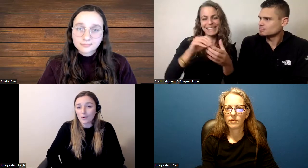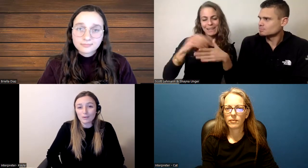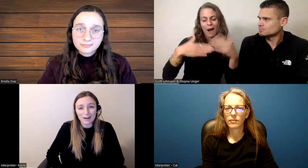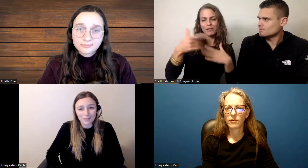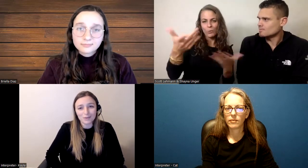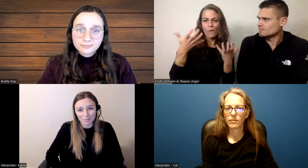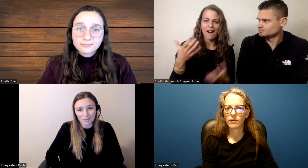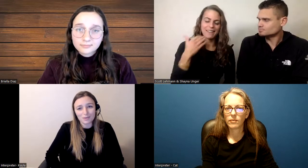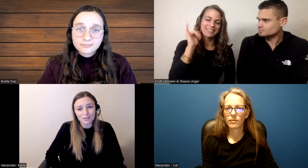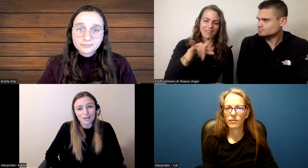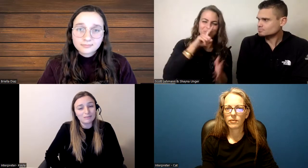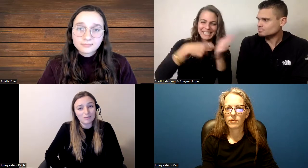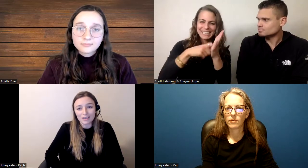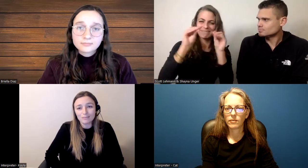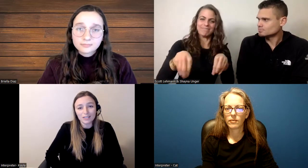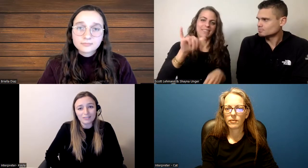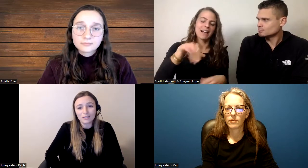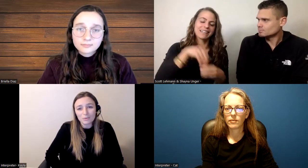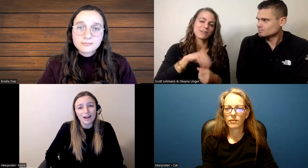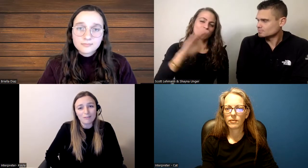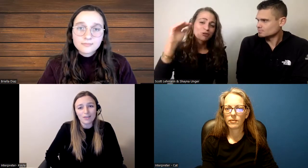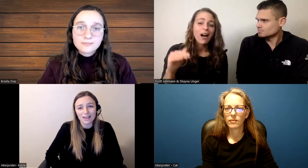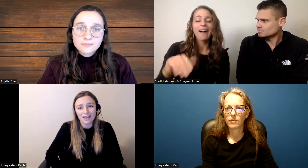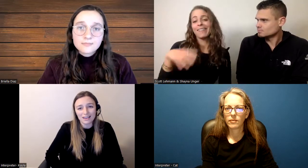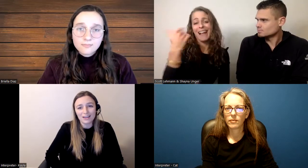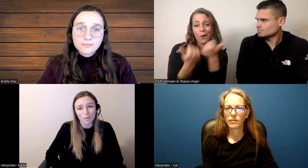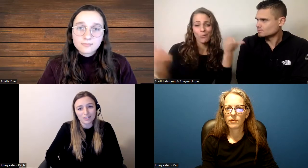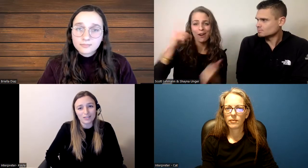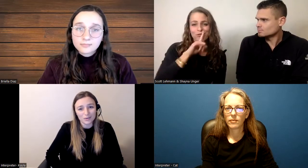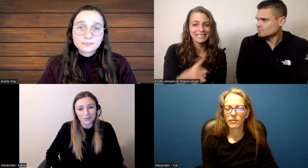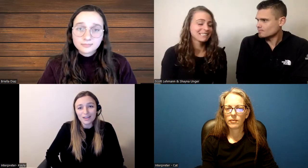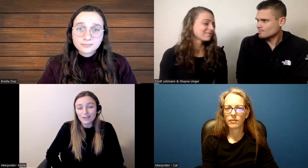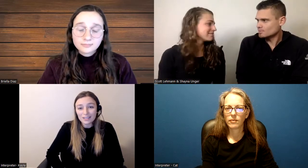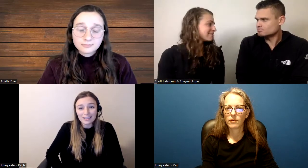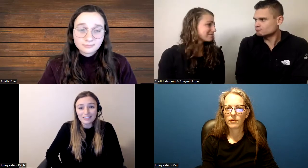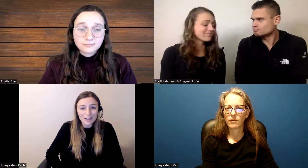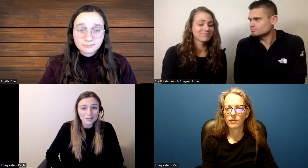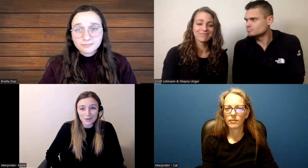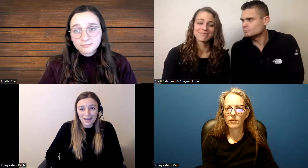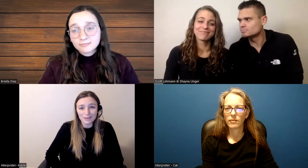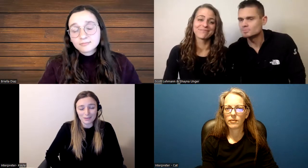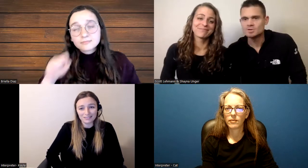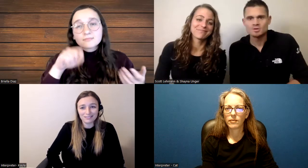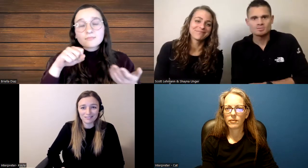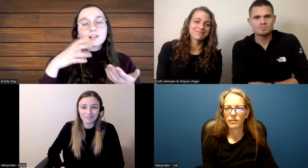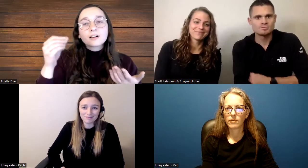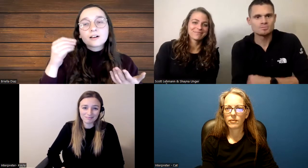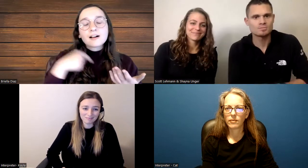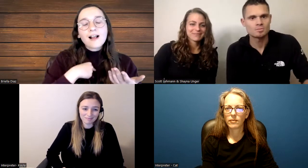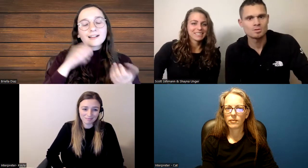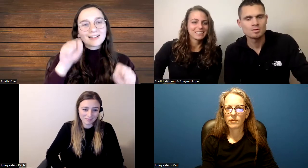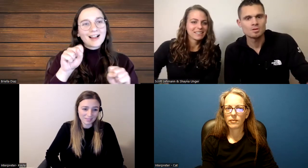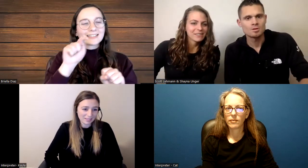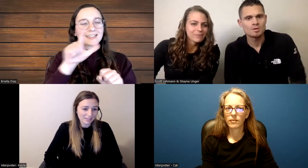over or around those obstacles. And they can believe and do whatever they can and want to do, really a child or anyone.